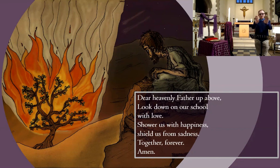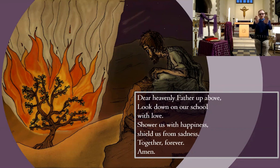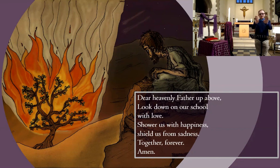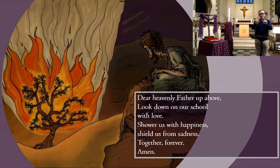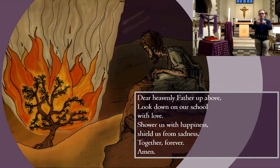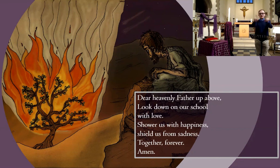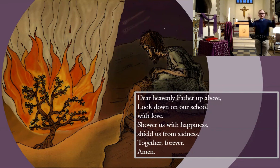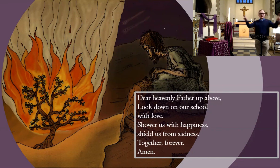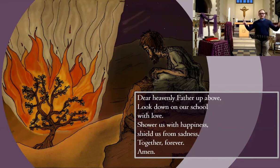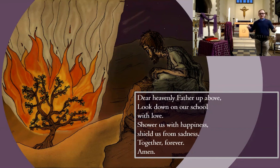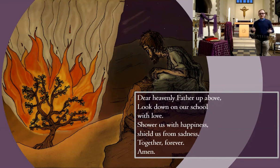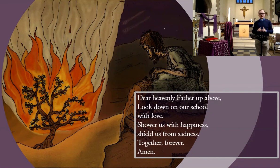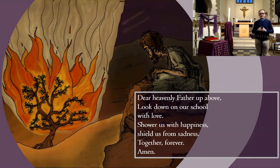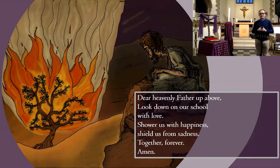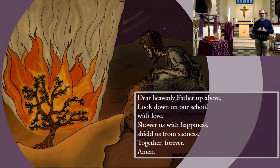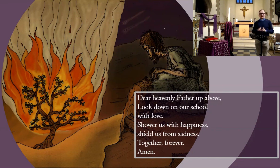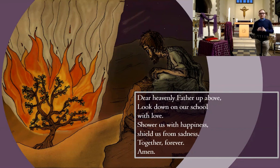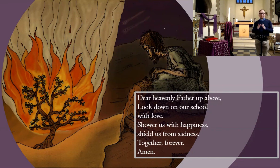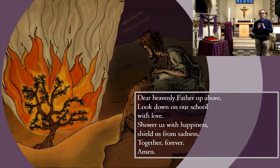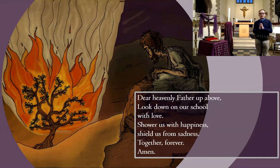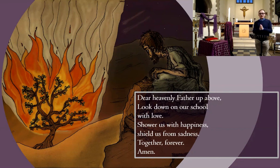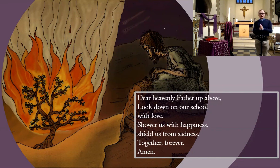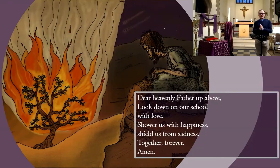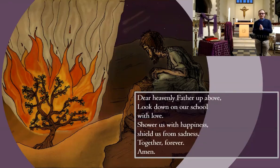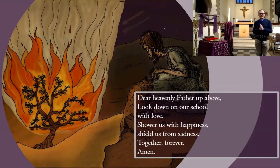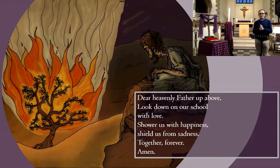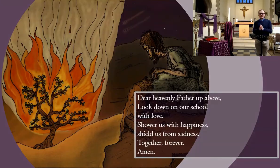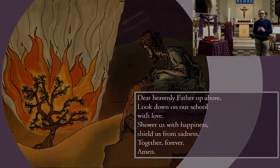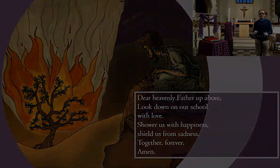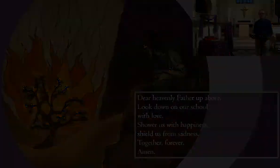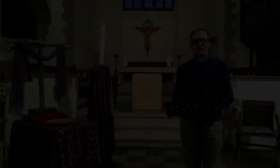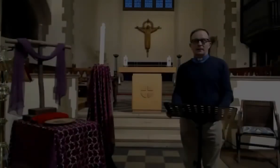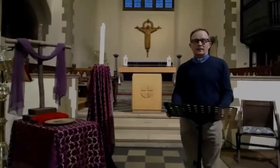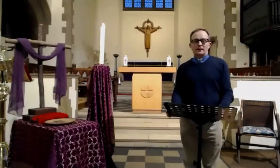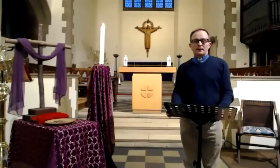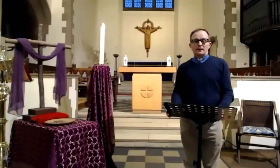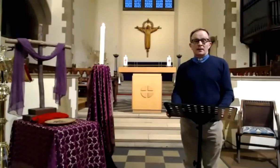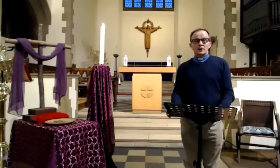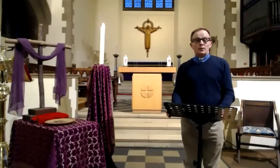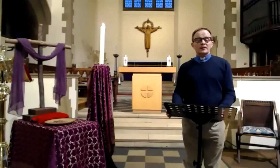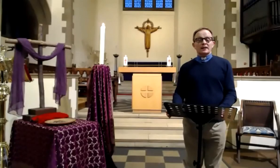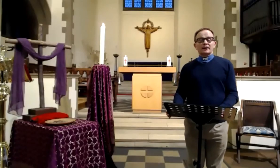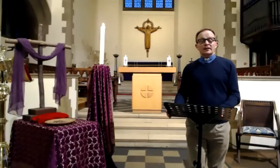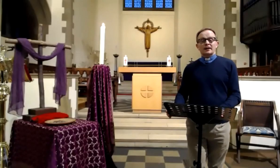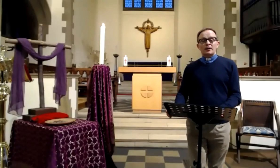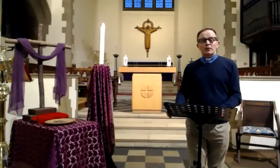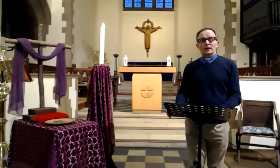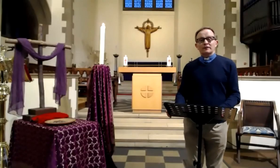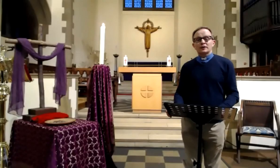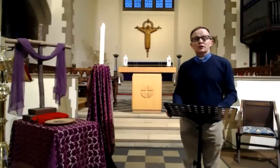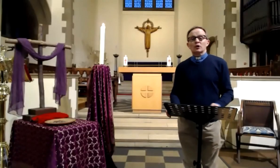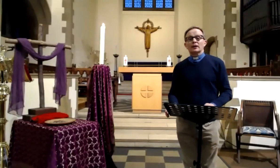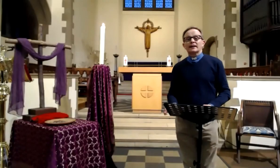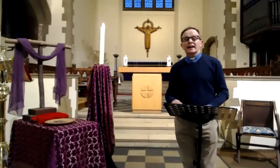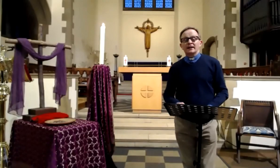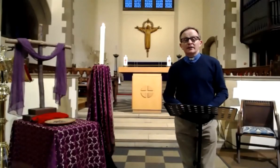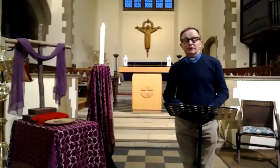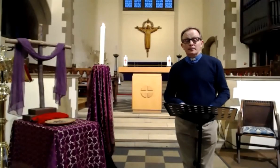us from sadness, together forever. Amen. So once again, thank you everyone for joining in from